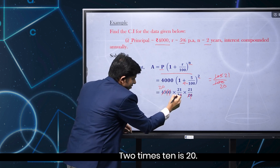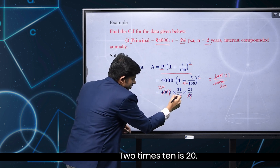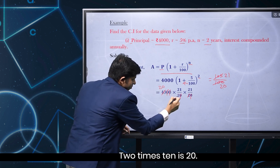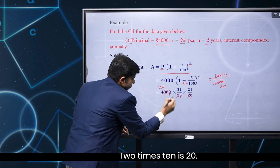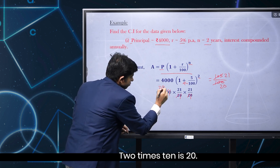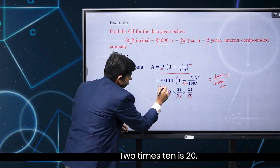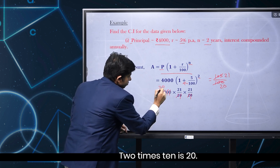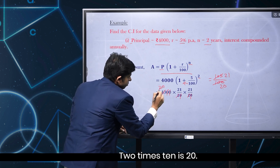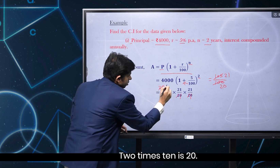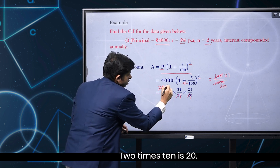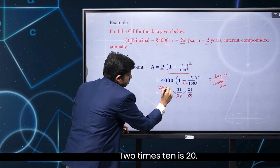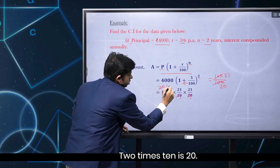2 times 10 is 20.